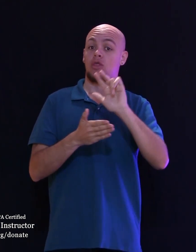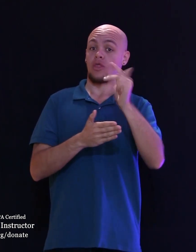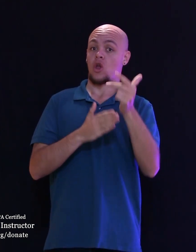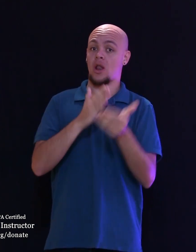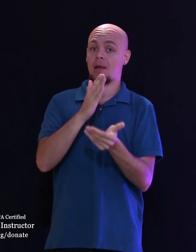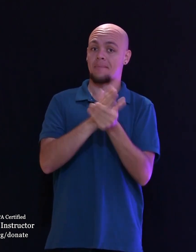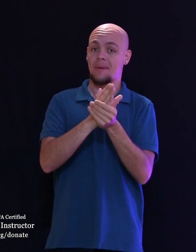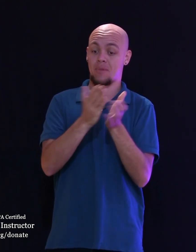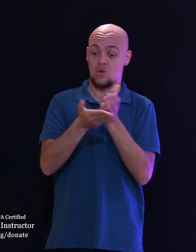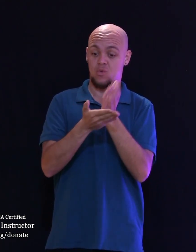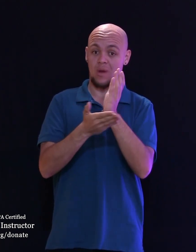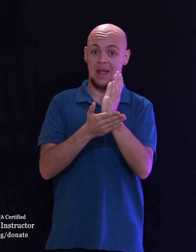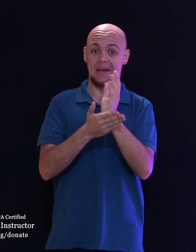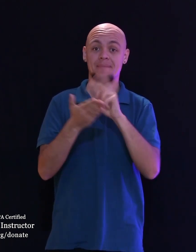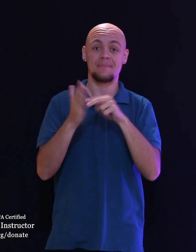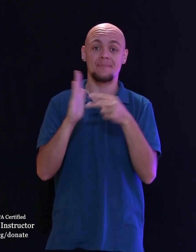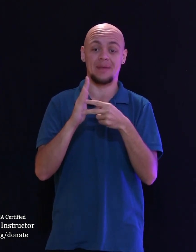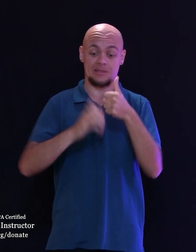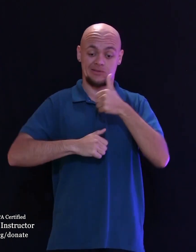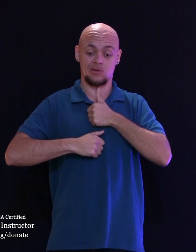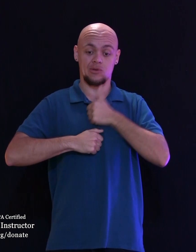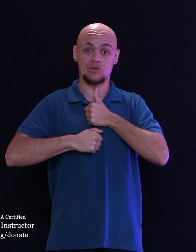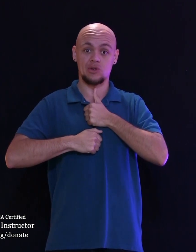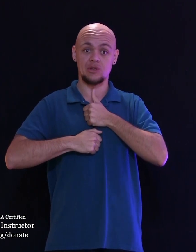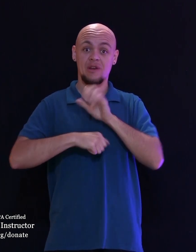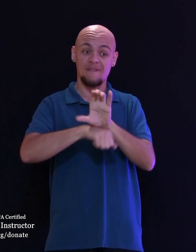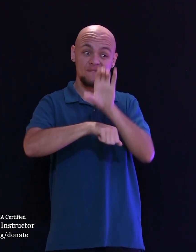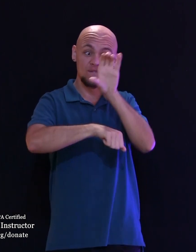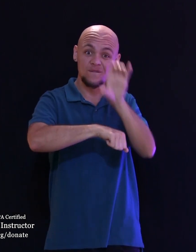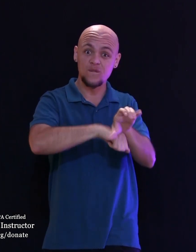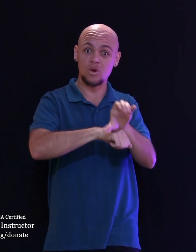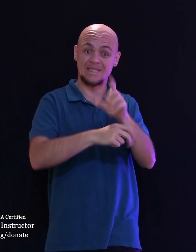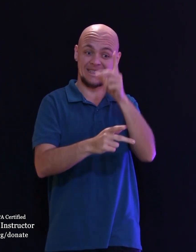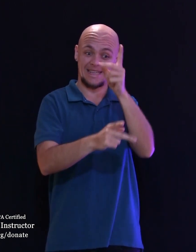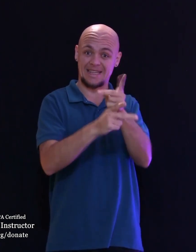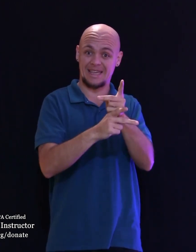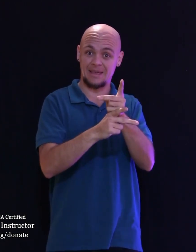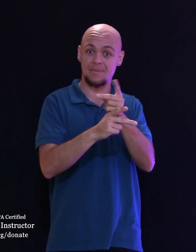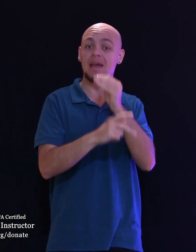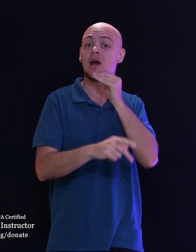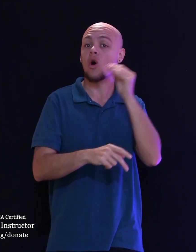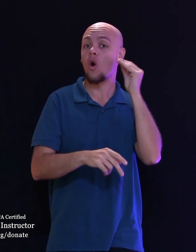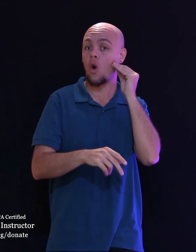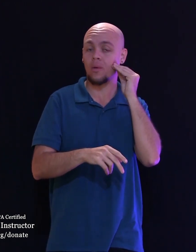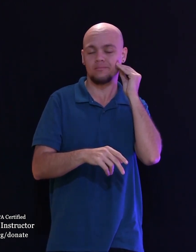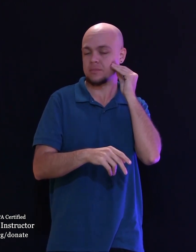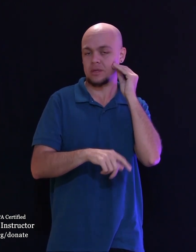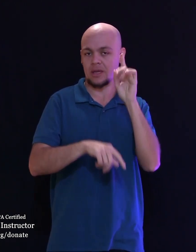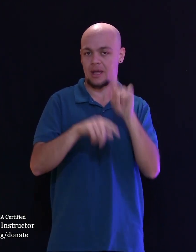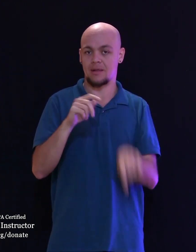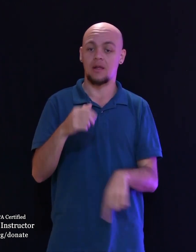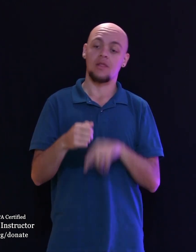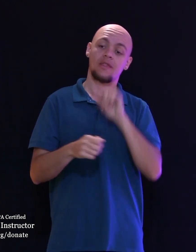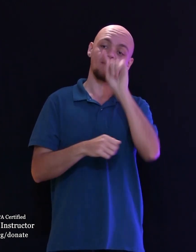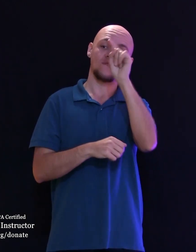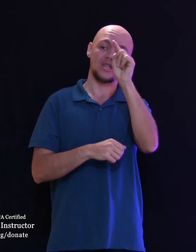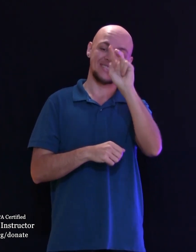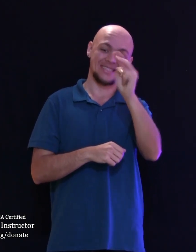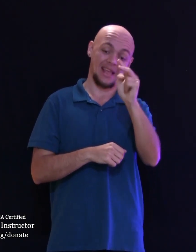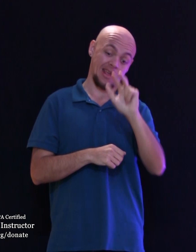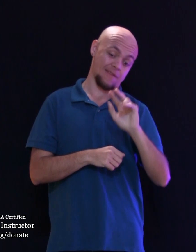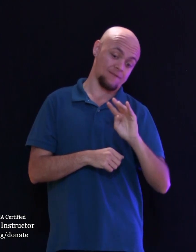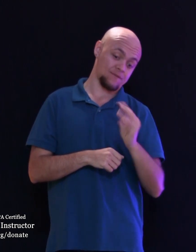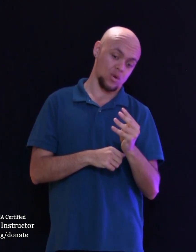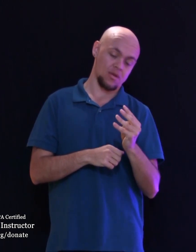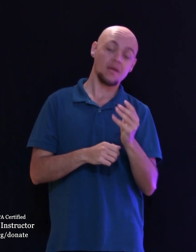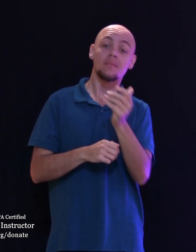home, okay? But, everybody's like, oh, well, First Amendment, they may talk about the Second Amendment, they may talk about the Fourth Amendment,